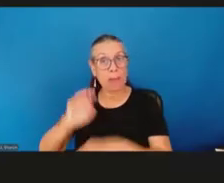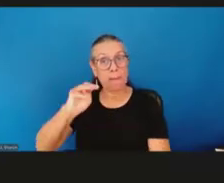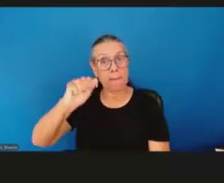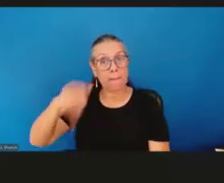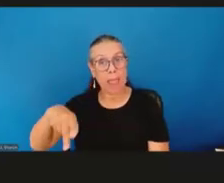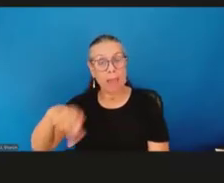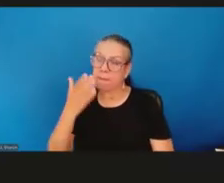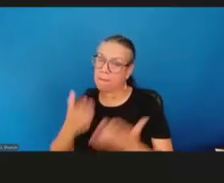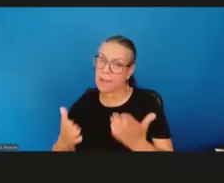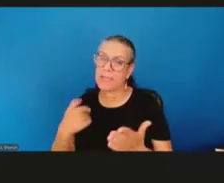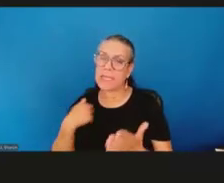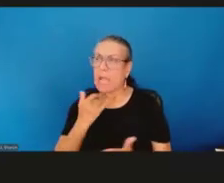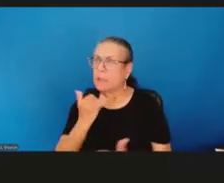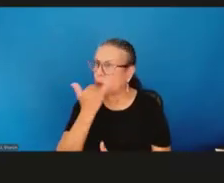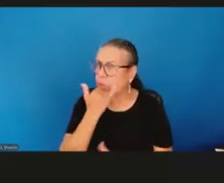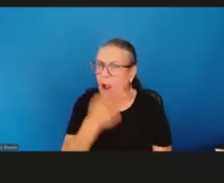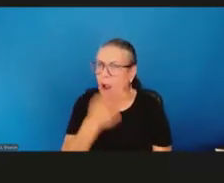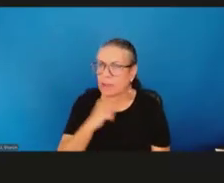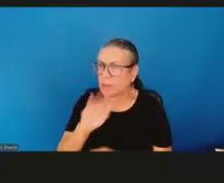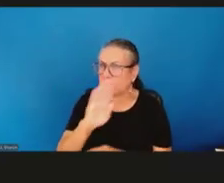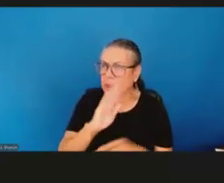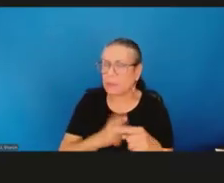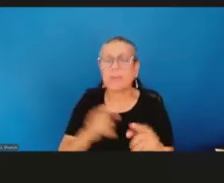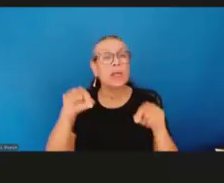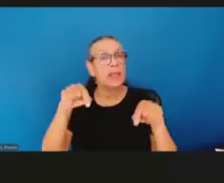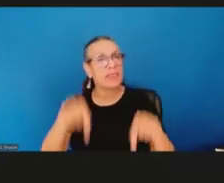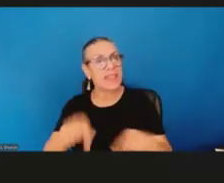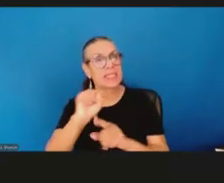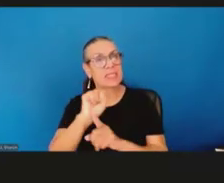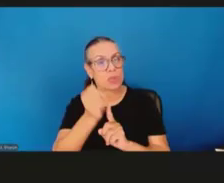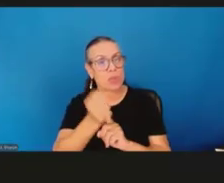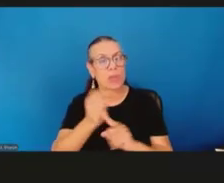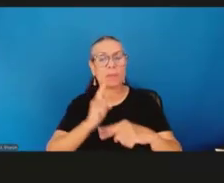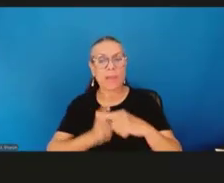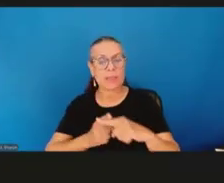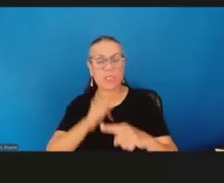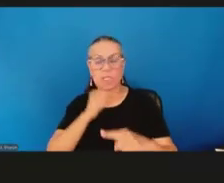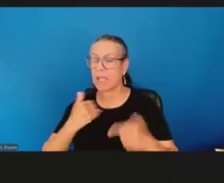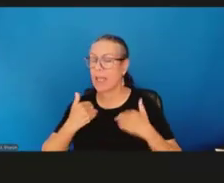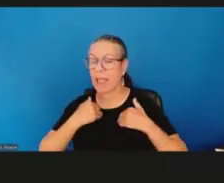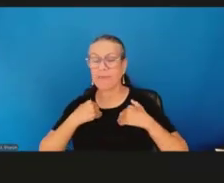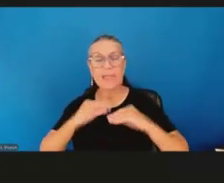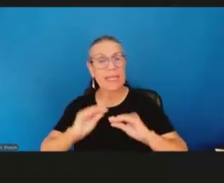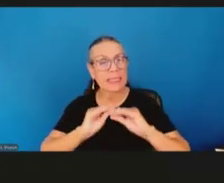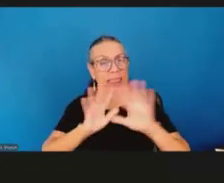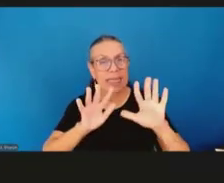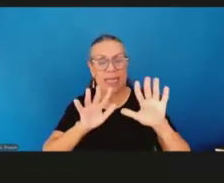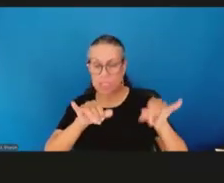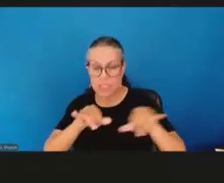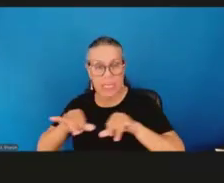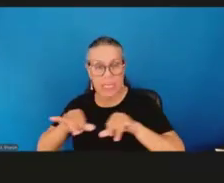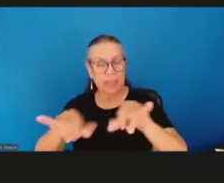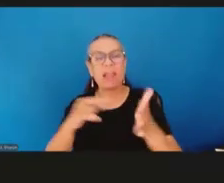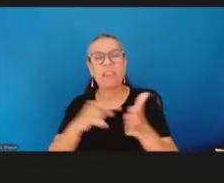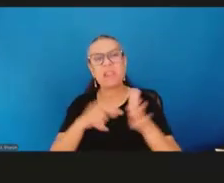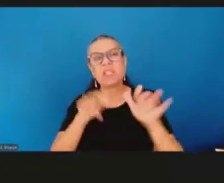was misjudged. But I am deeply concerned that this situation, compounded by the absence of clear grading standards across the district, is likely commonplace